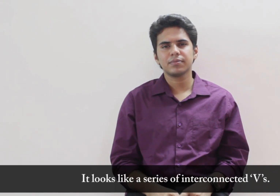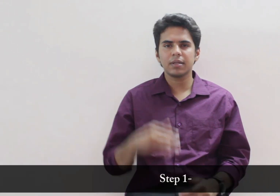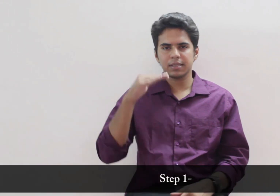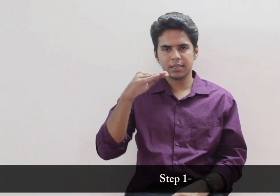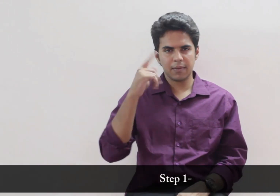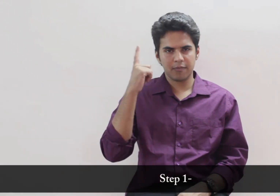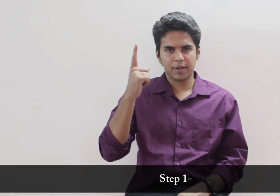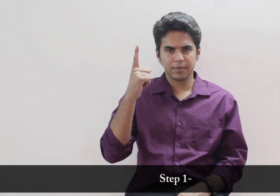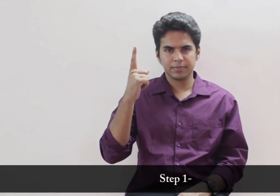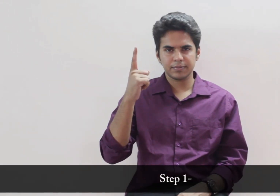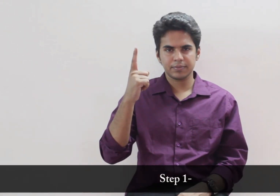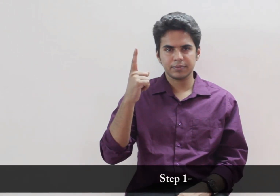Step 1.